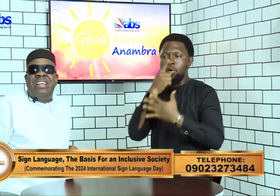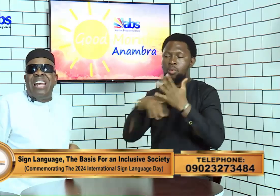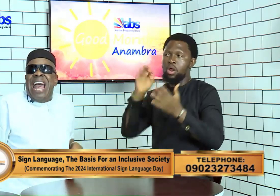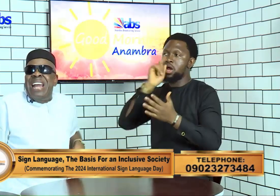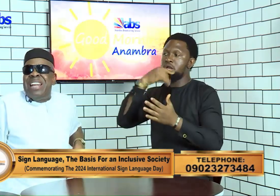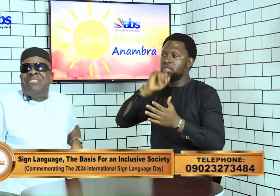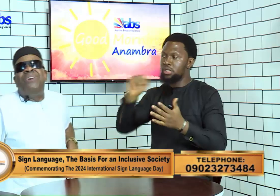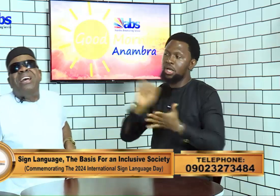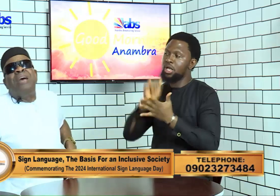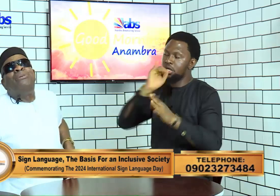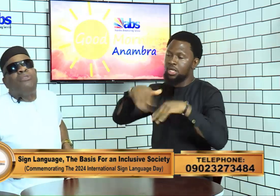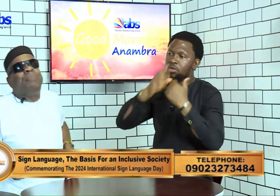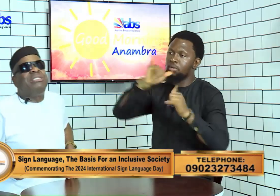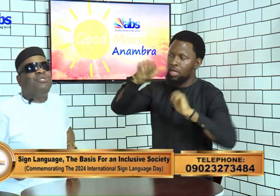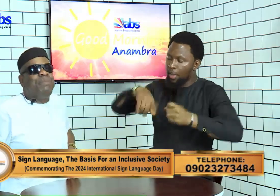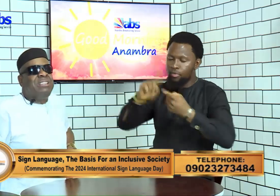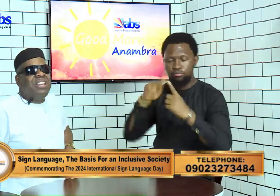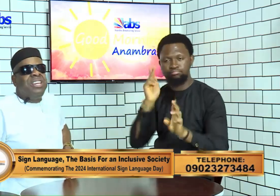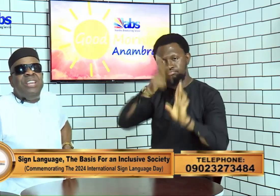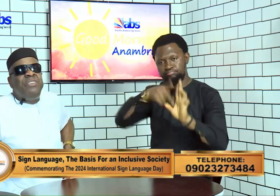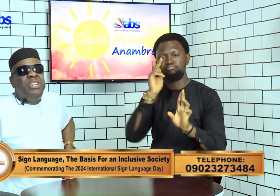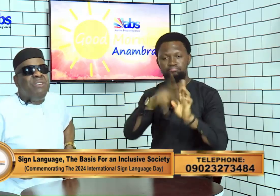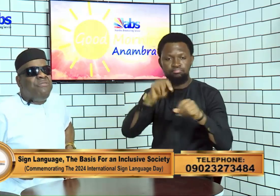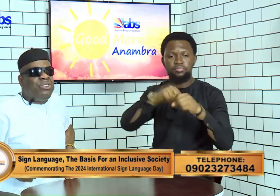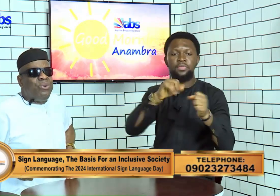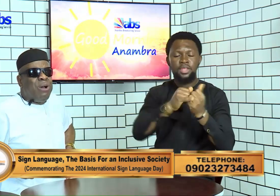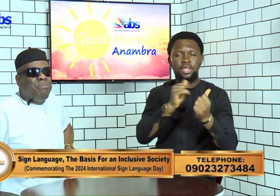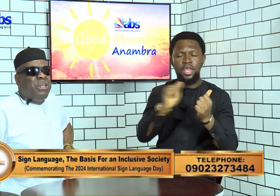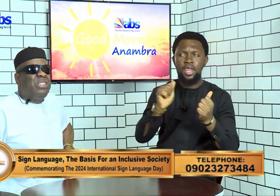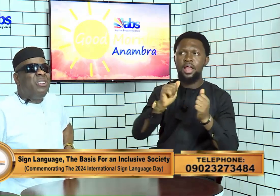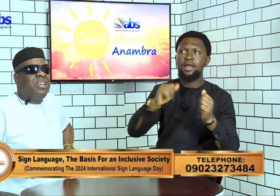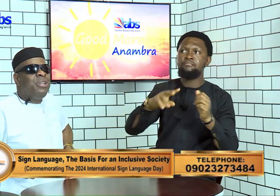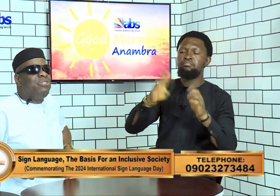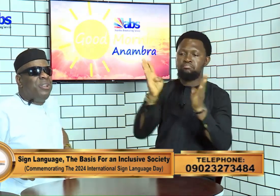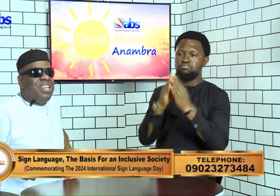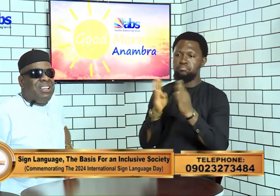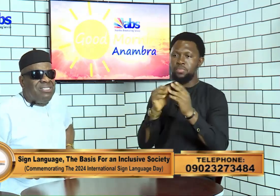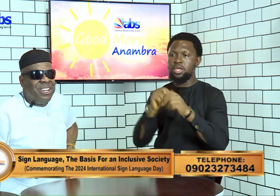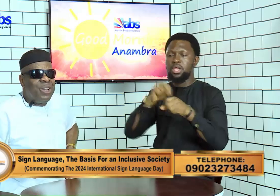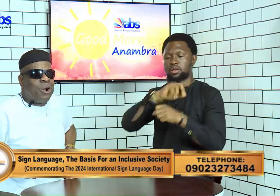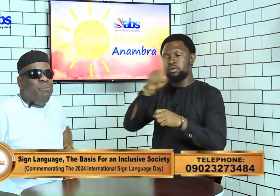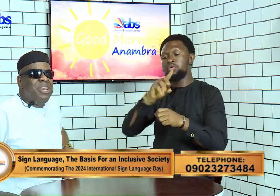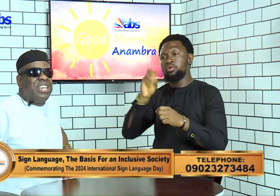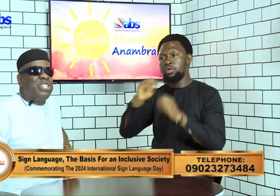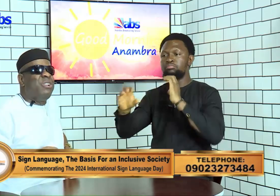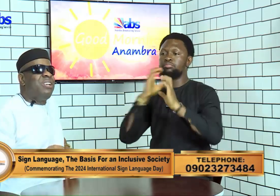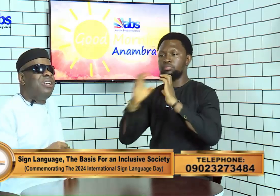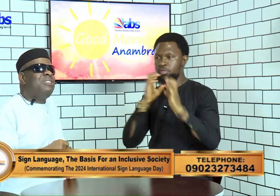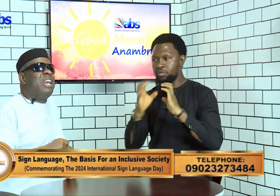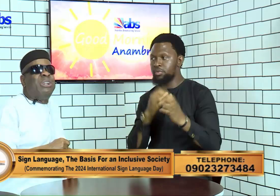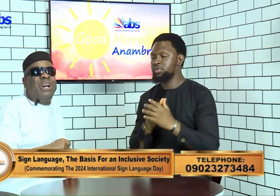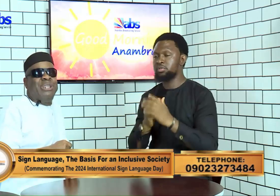saying, and that's how they are able to participate even in a virtual meeting. So yes,